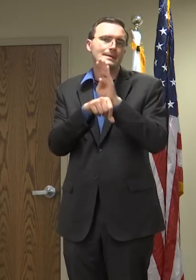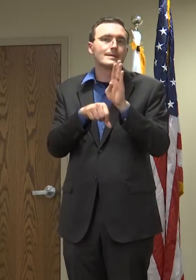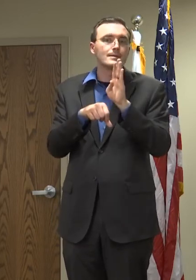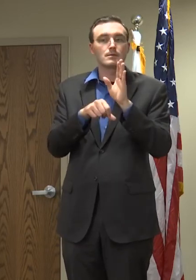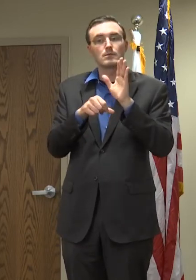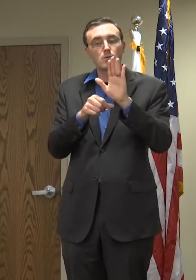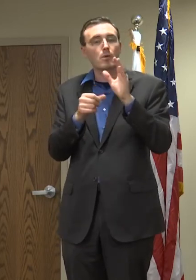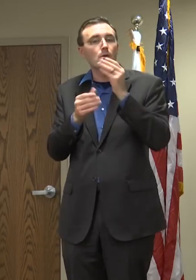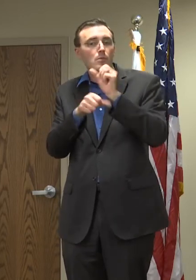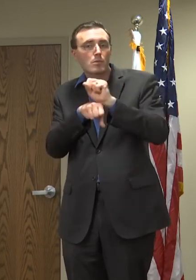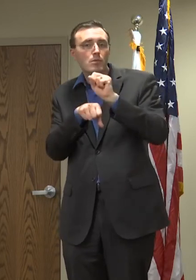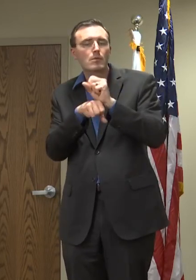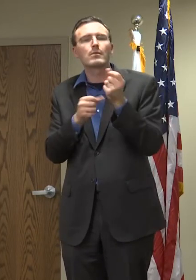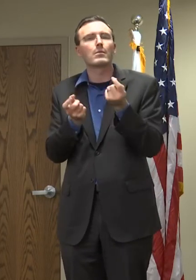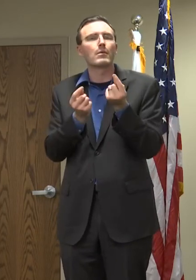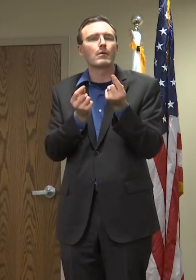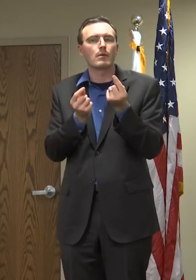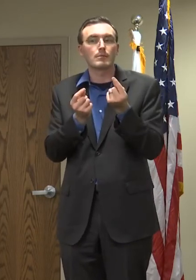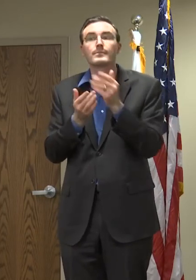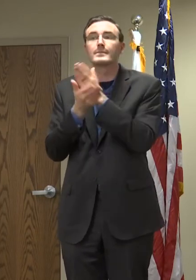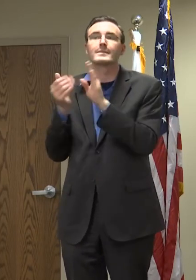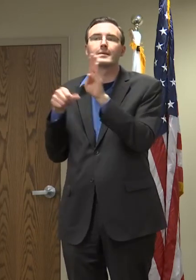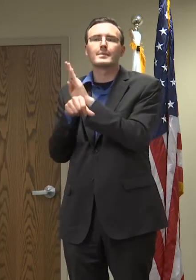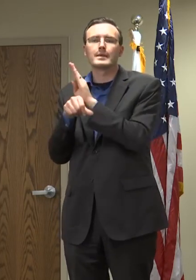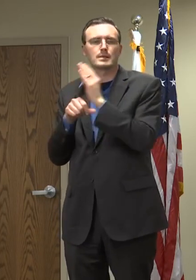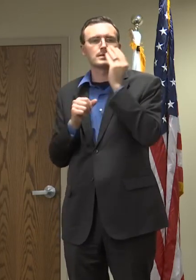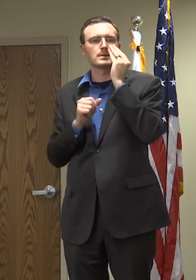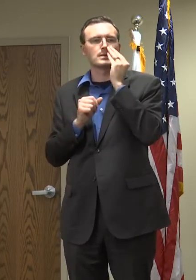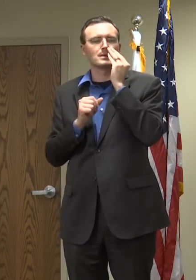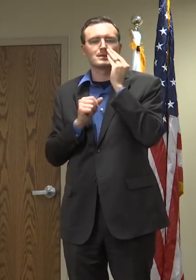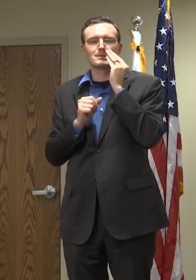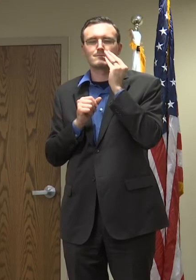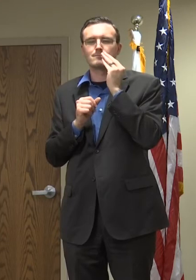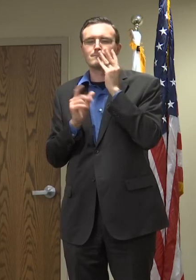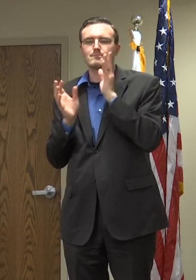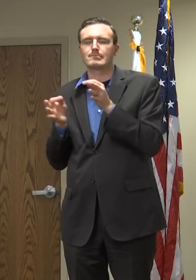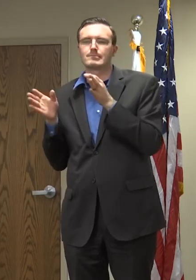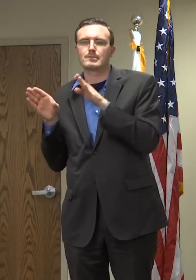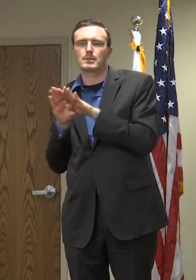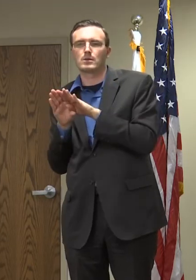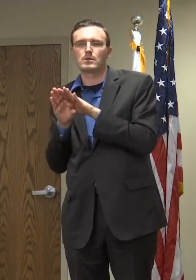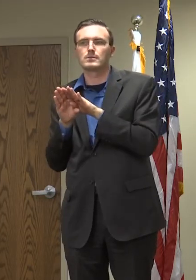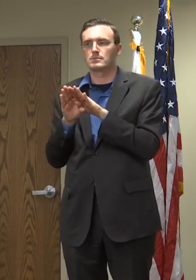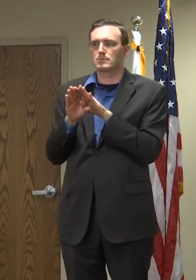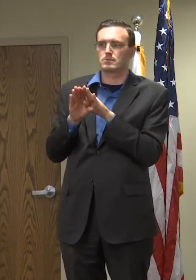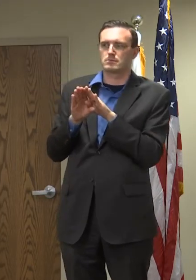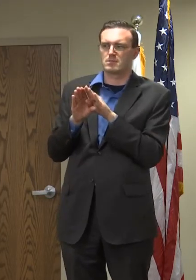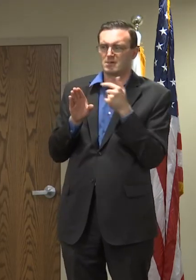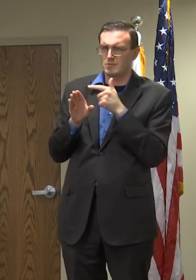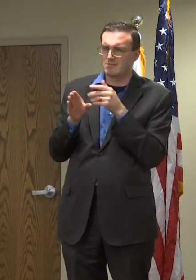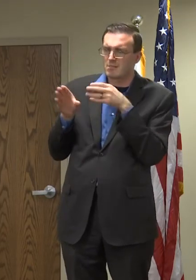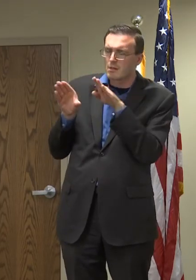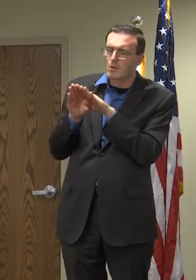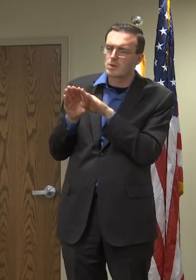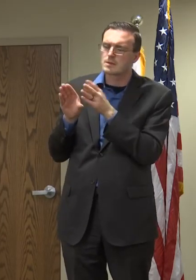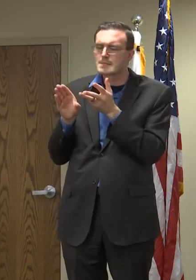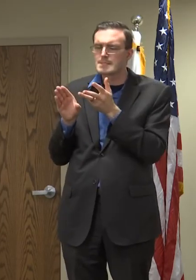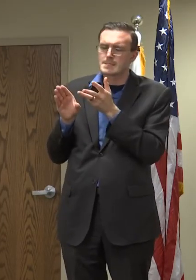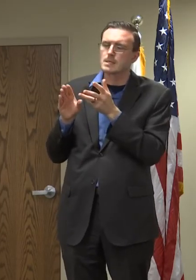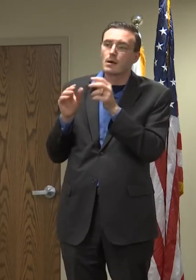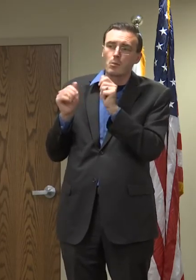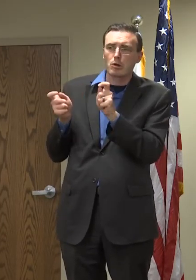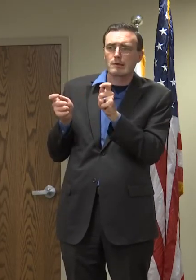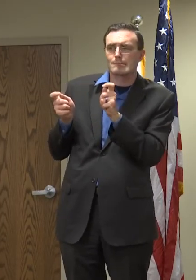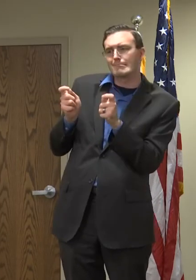businesses that may decide to close and we'll say, probably we could work on something different, or may expend a great deal of